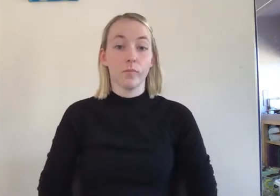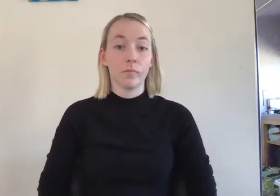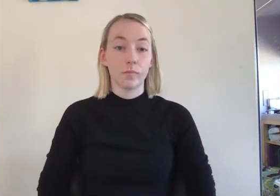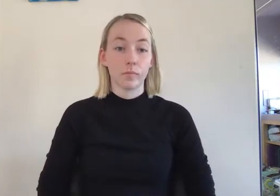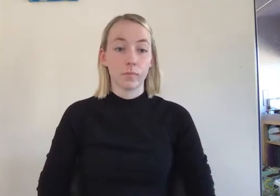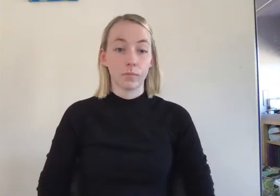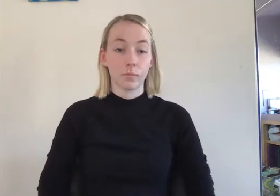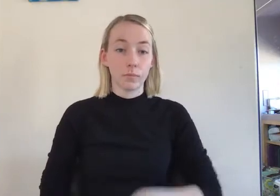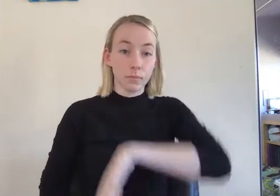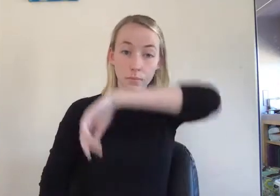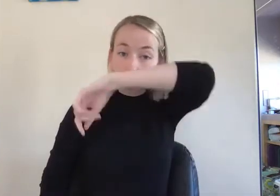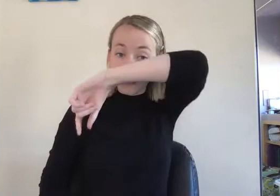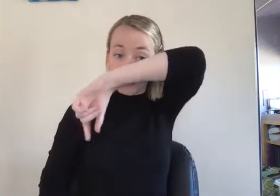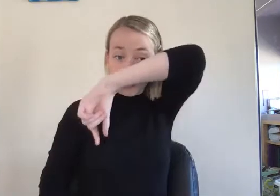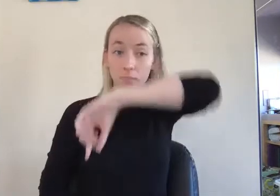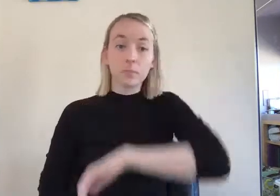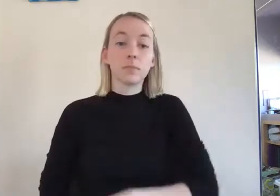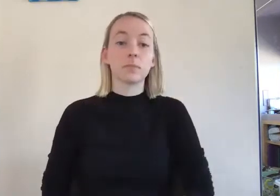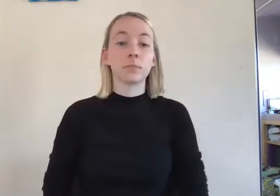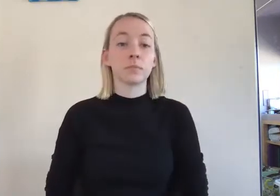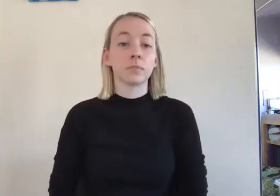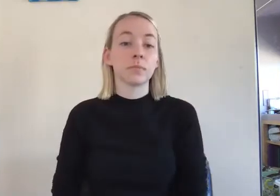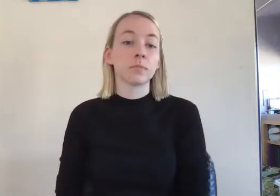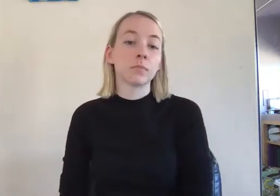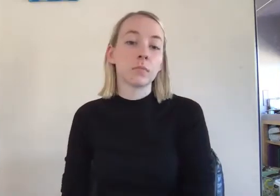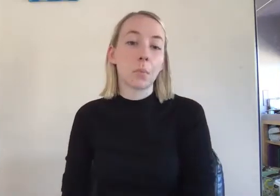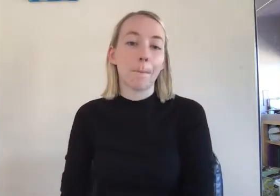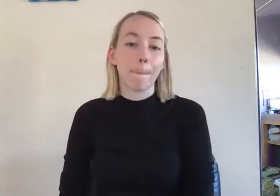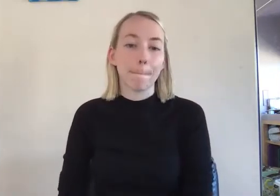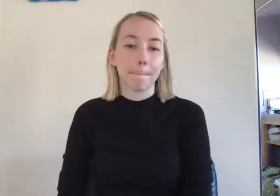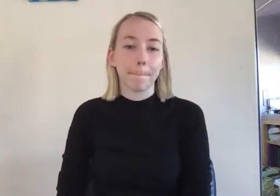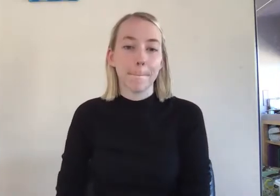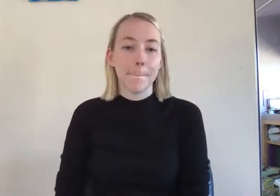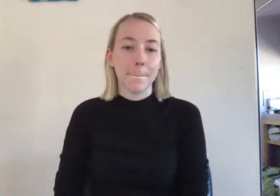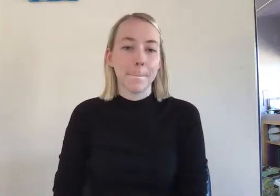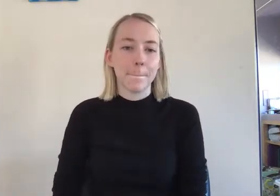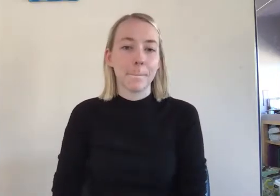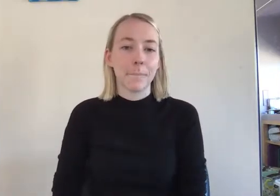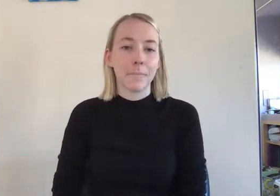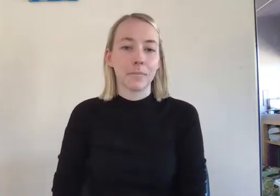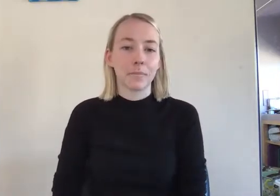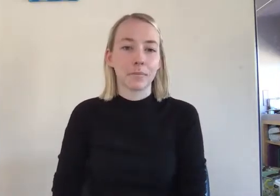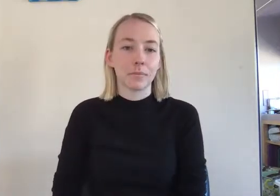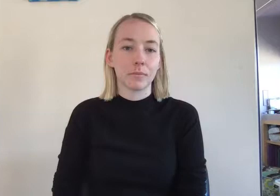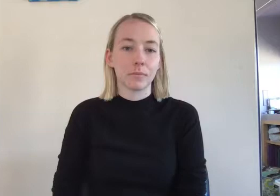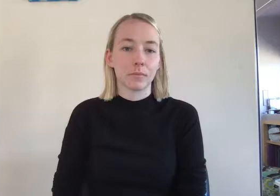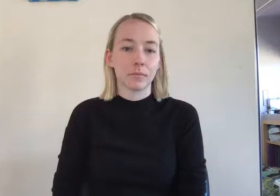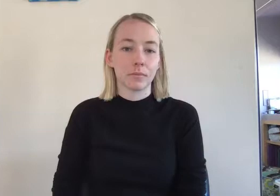apologize if you heard me do like Darth Vader breathing before this throughout Dylan's awesome share.